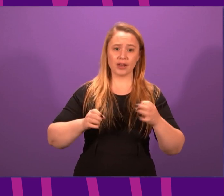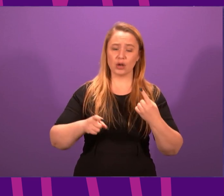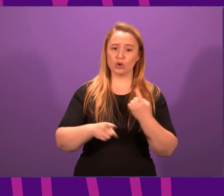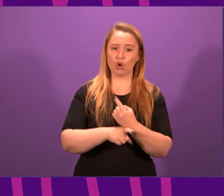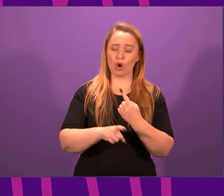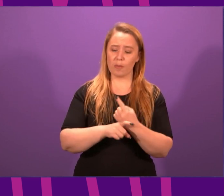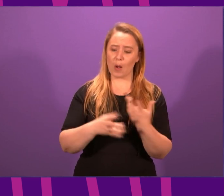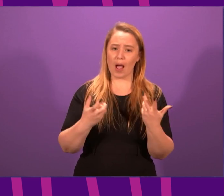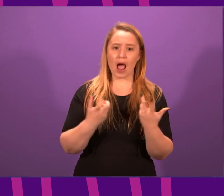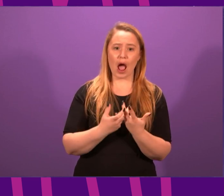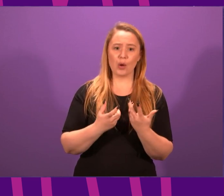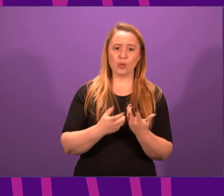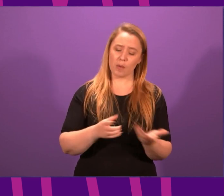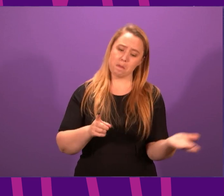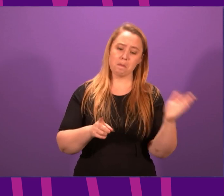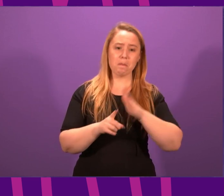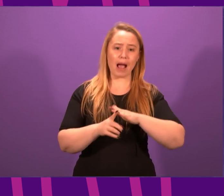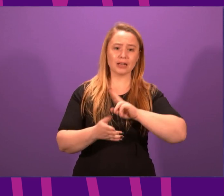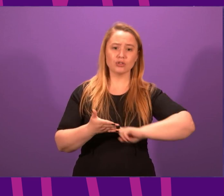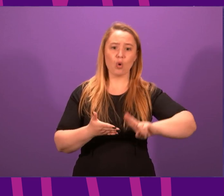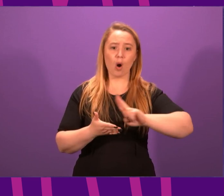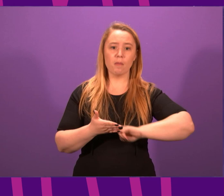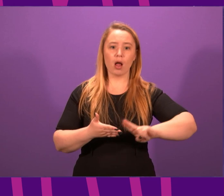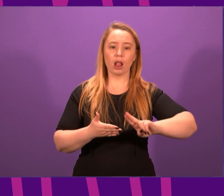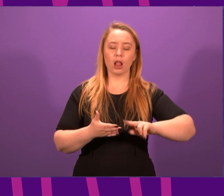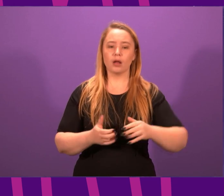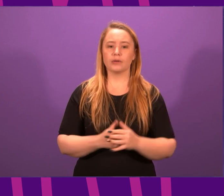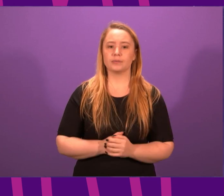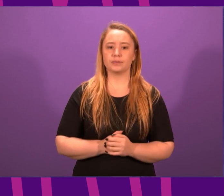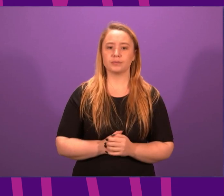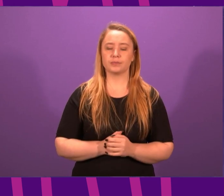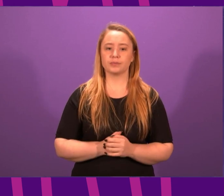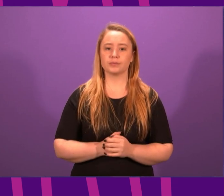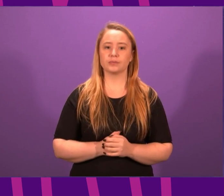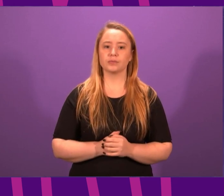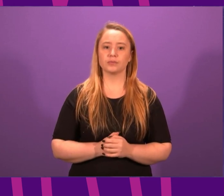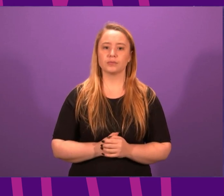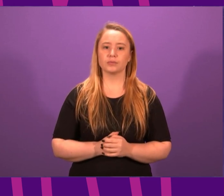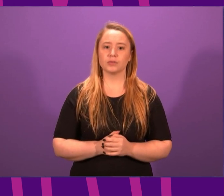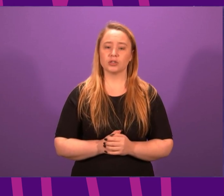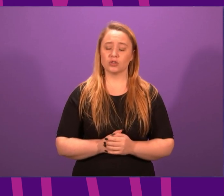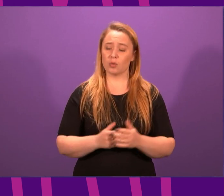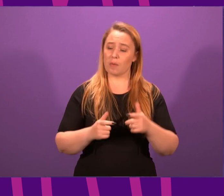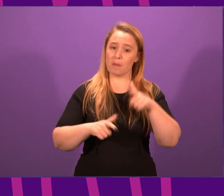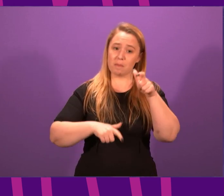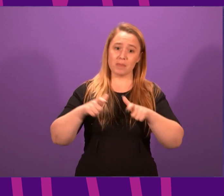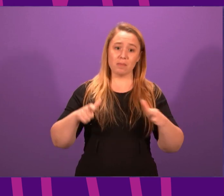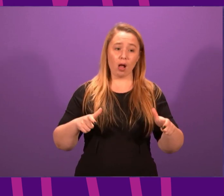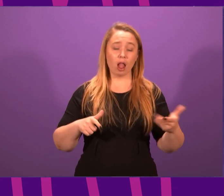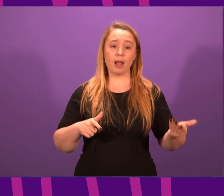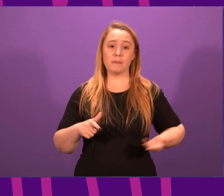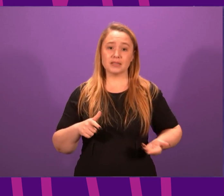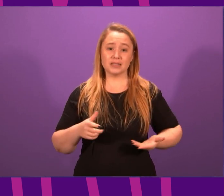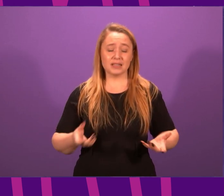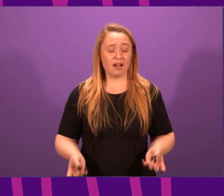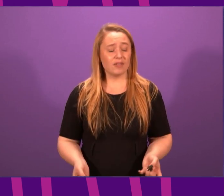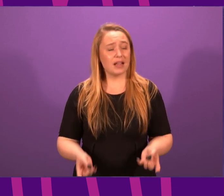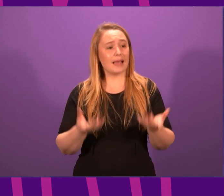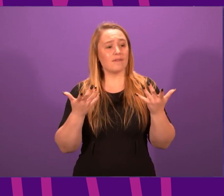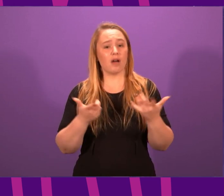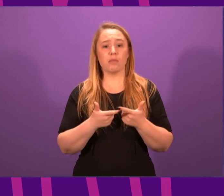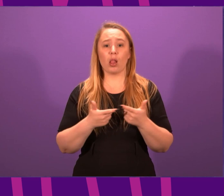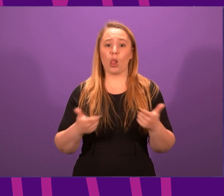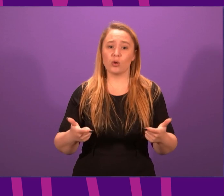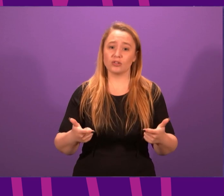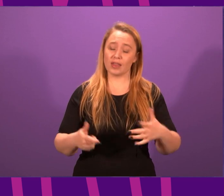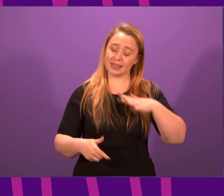to get us back to normal. I think the people who are making so many sacrifices and businesses deserve to